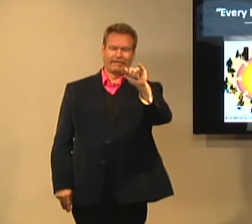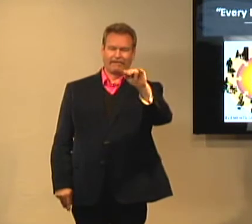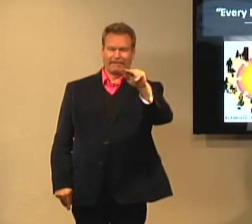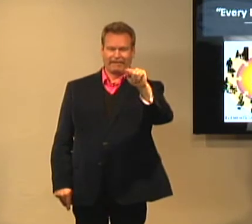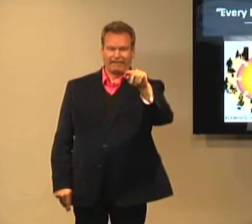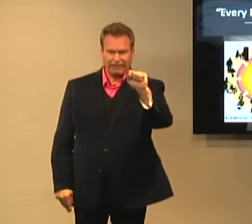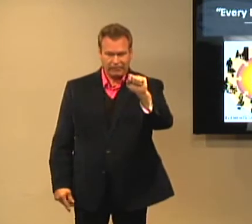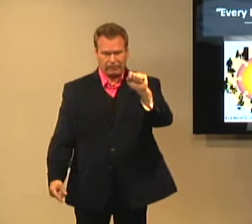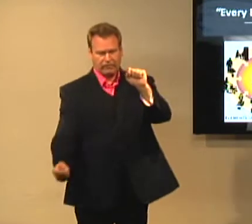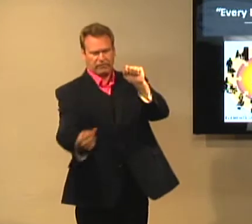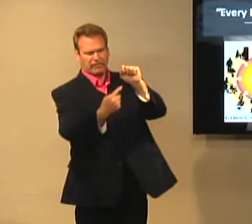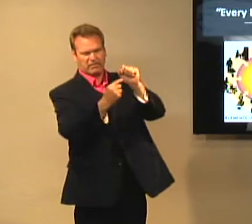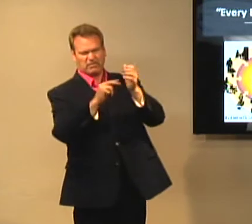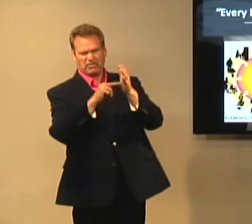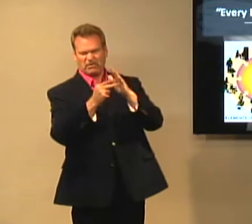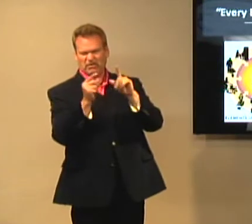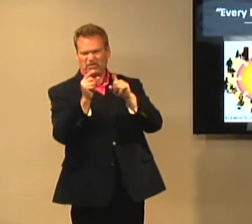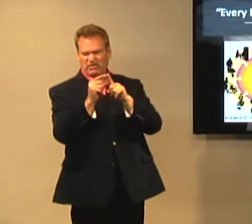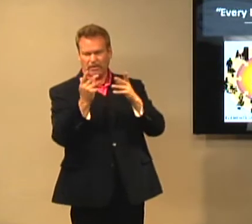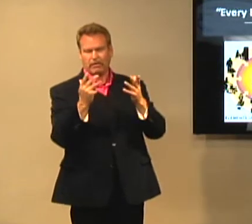Those who are called are the saints.